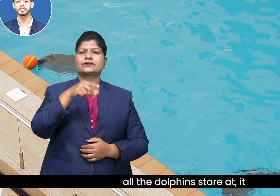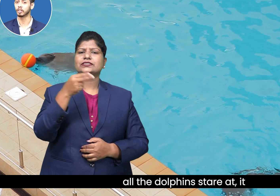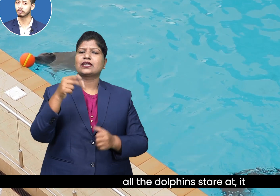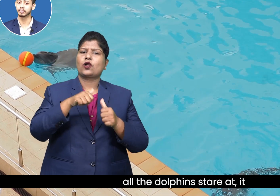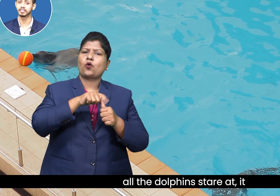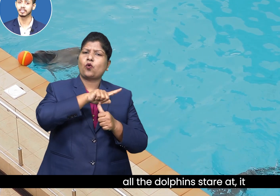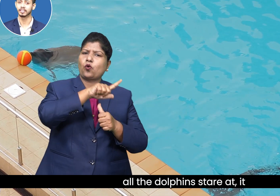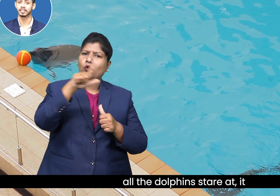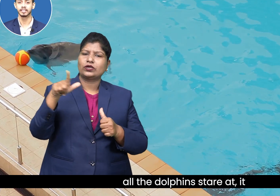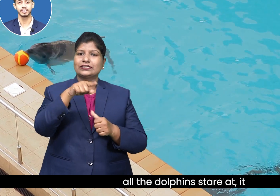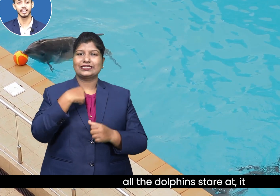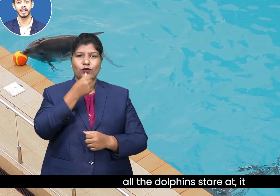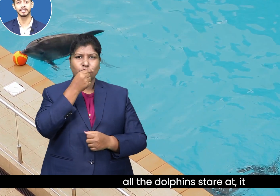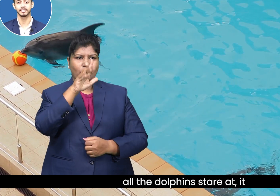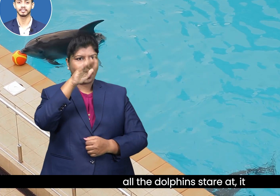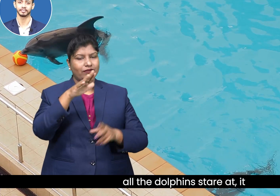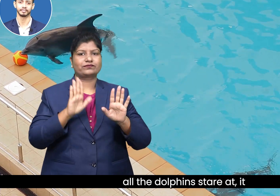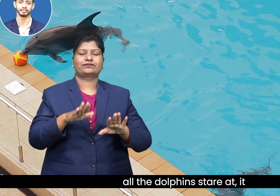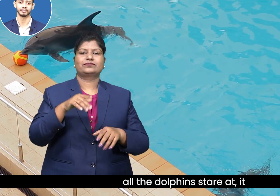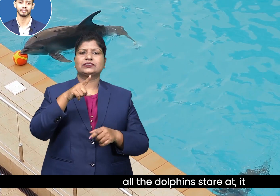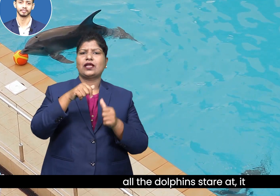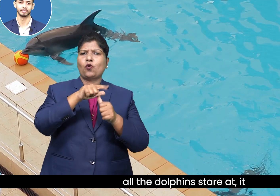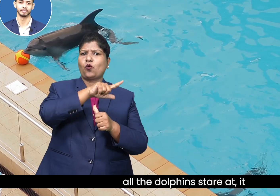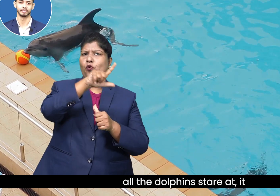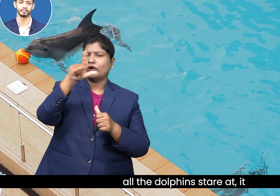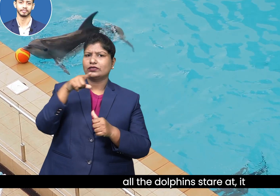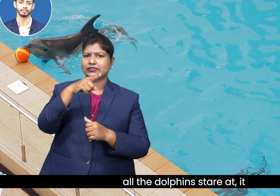all the dolphins stare at